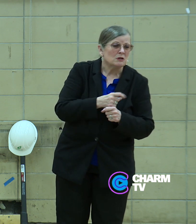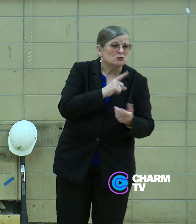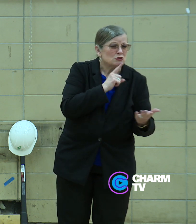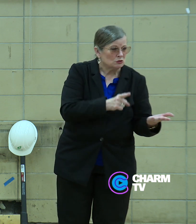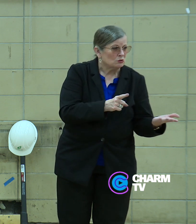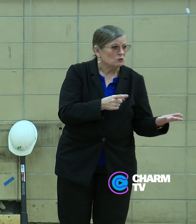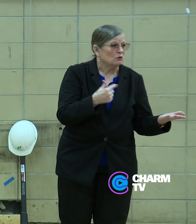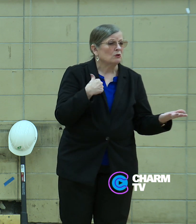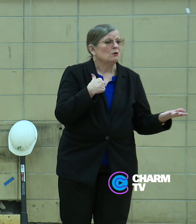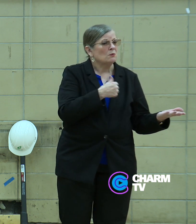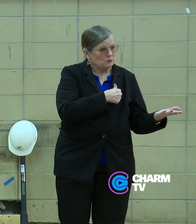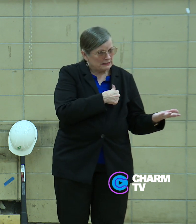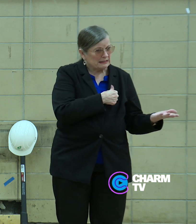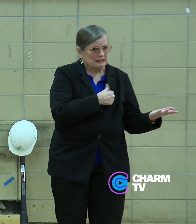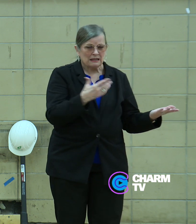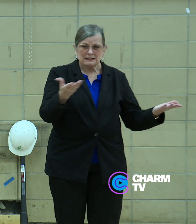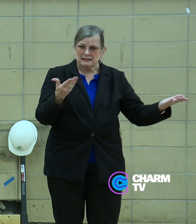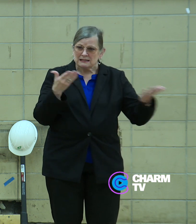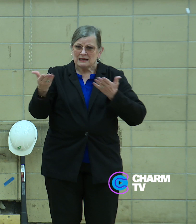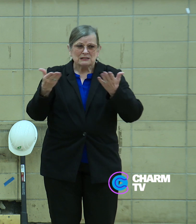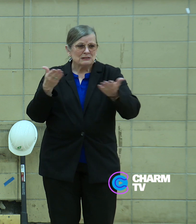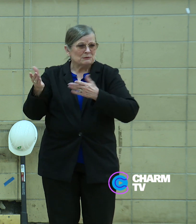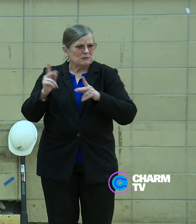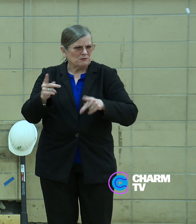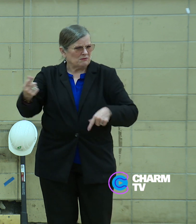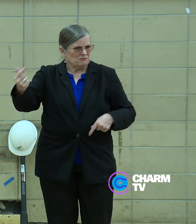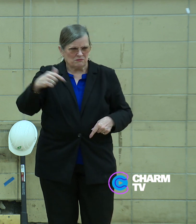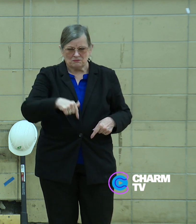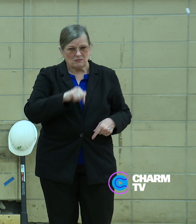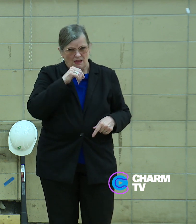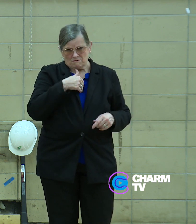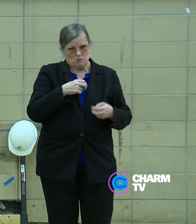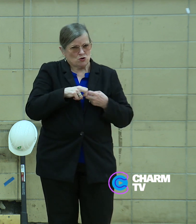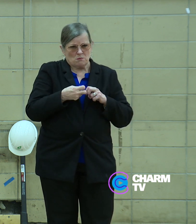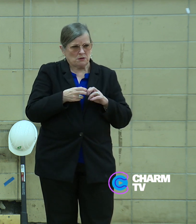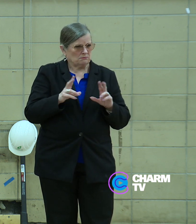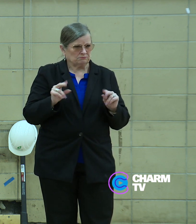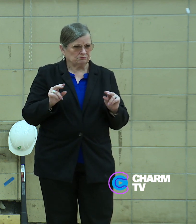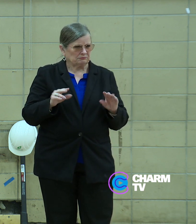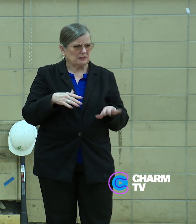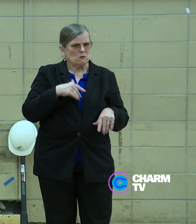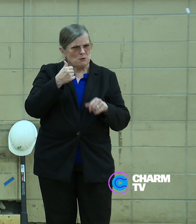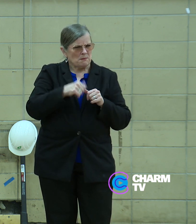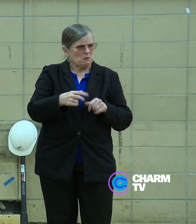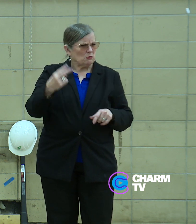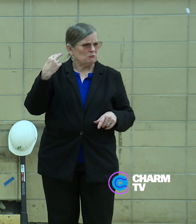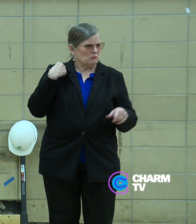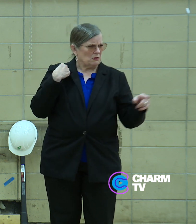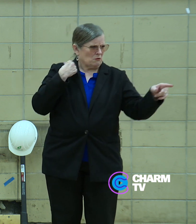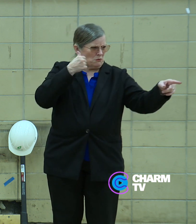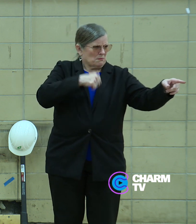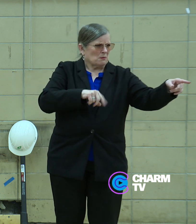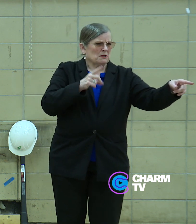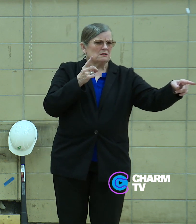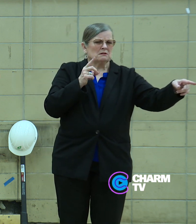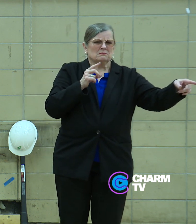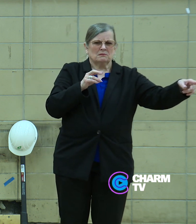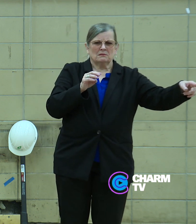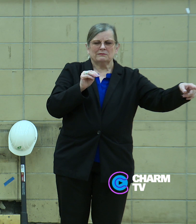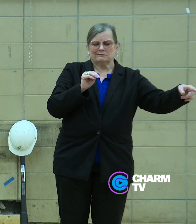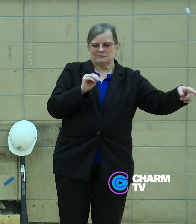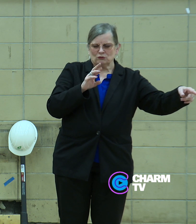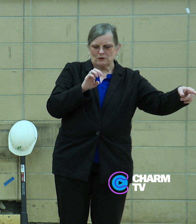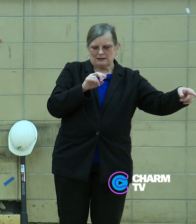get young people in. And we don't have a problem with that. If my memory serves me correct, Director Moore, our summer camp slots are all